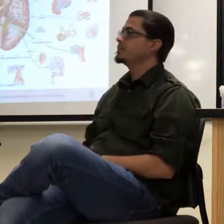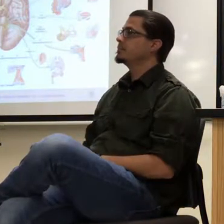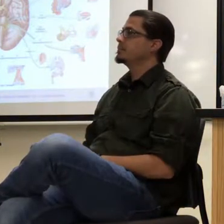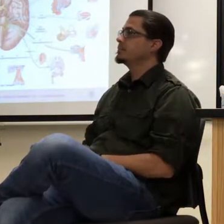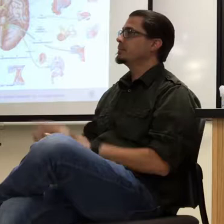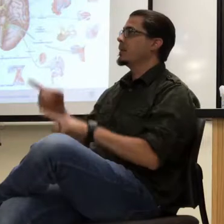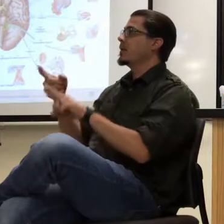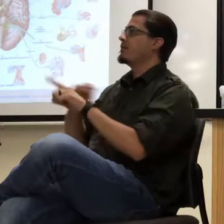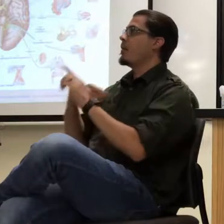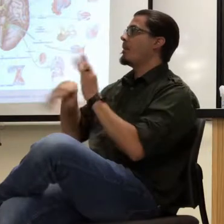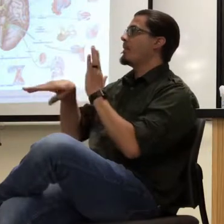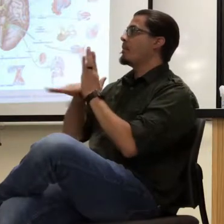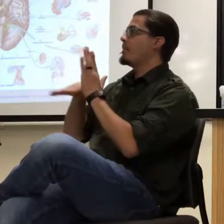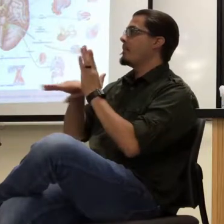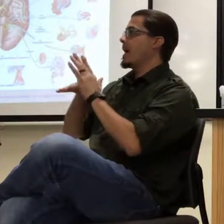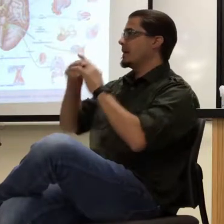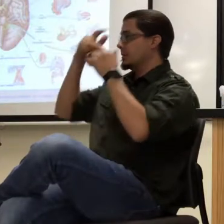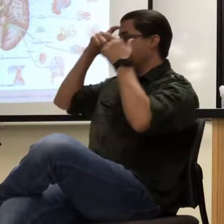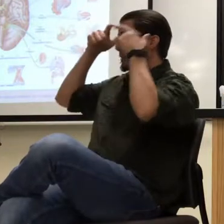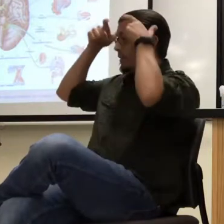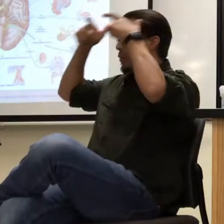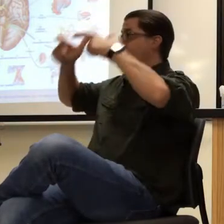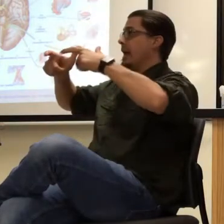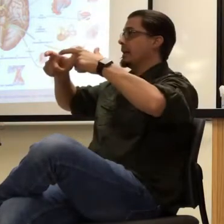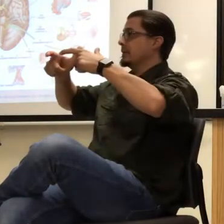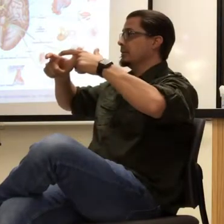Emerge from base of brain,